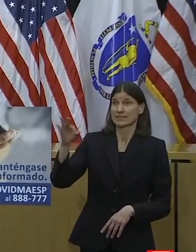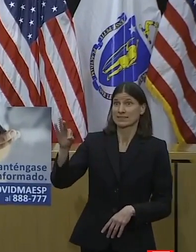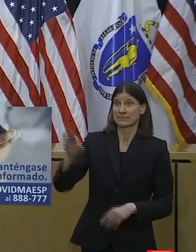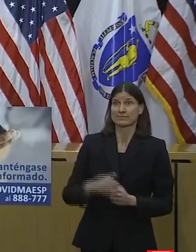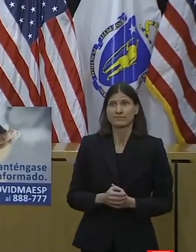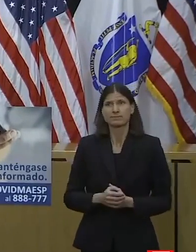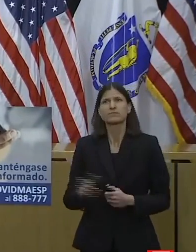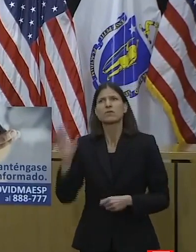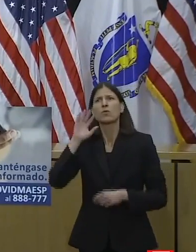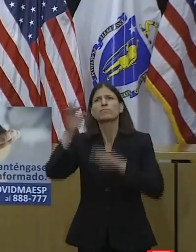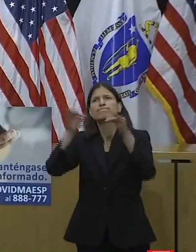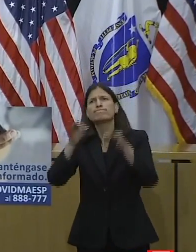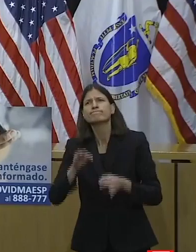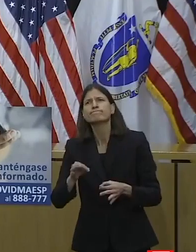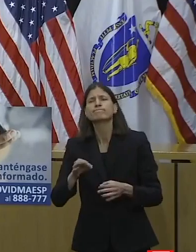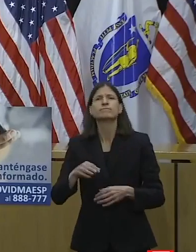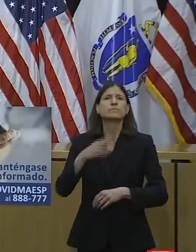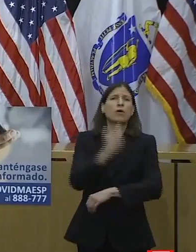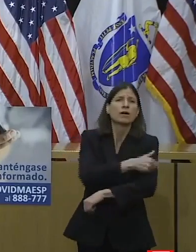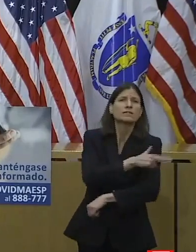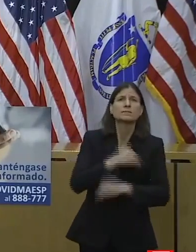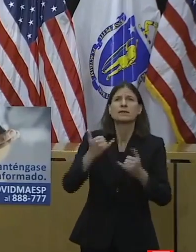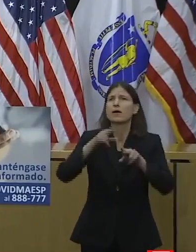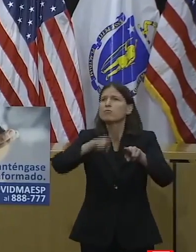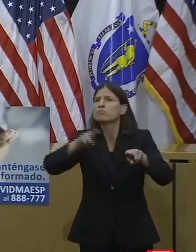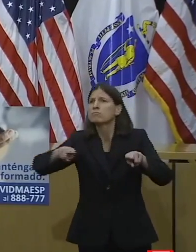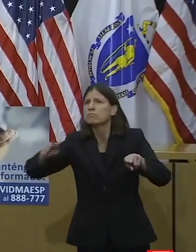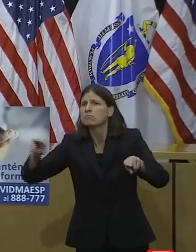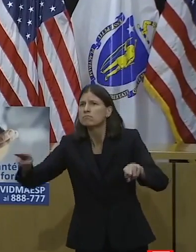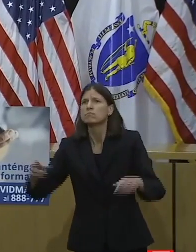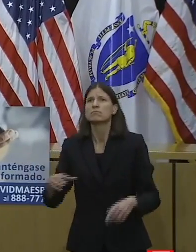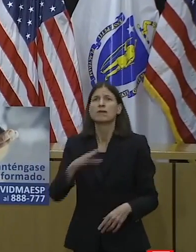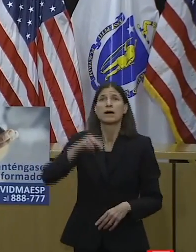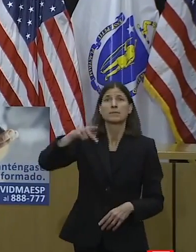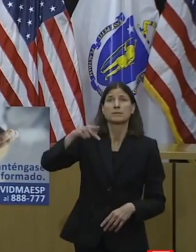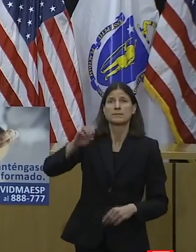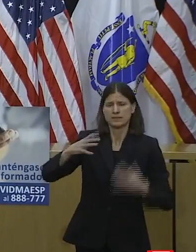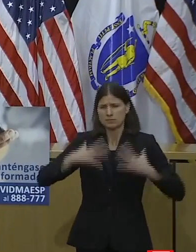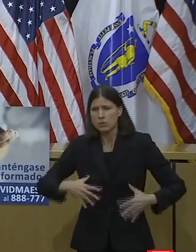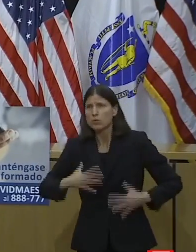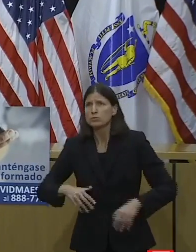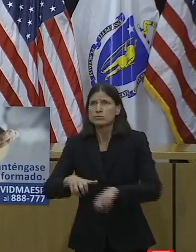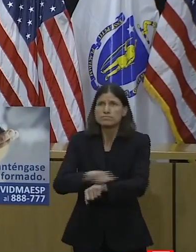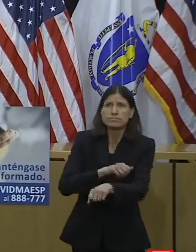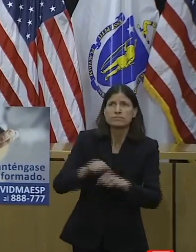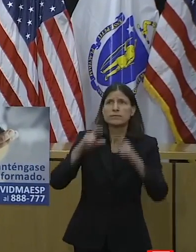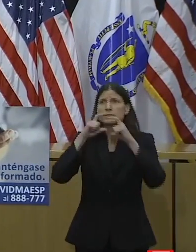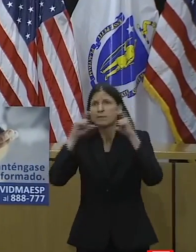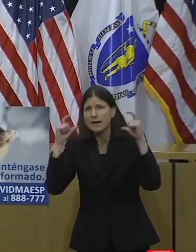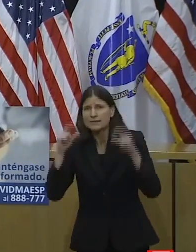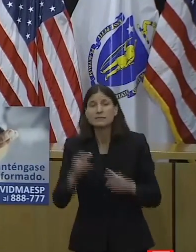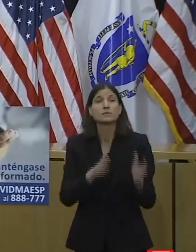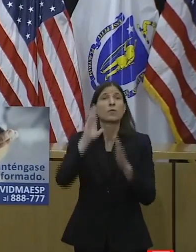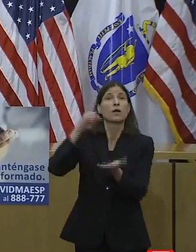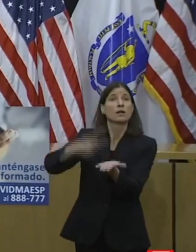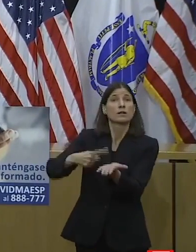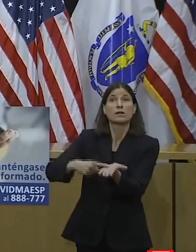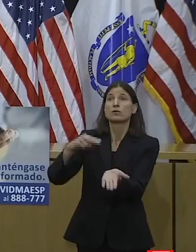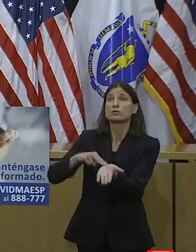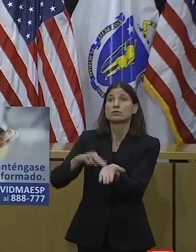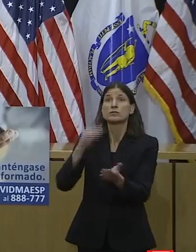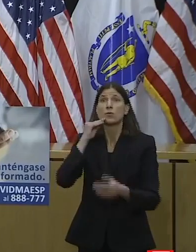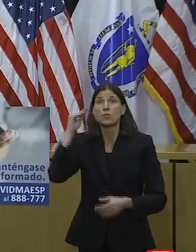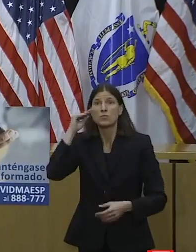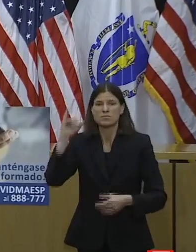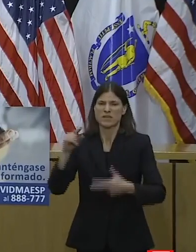capacity, and a rundown on the approach we've taken to supporting our nursing home community. For Works, we've worked